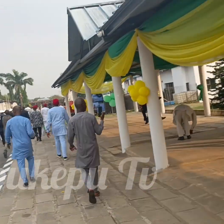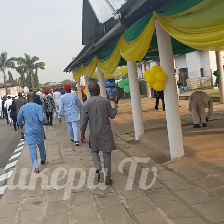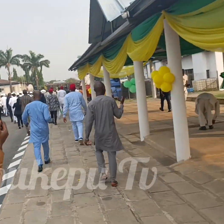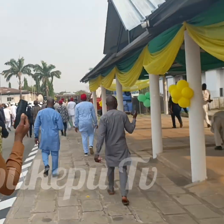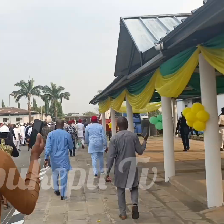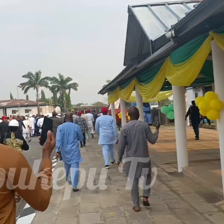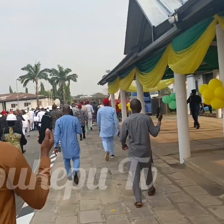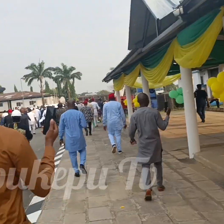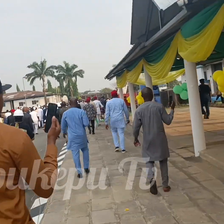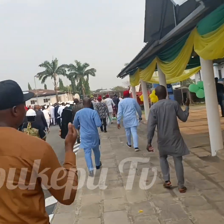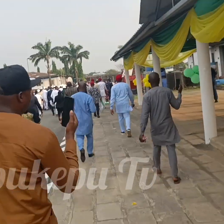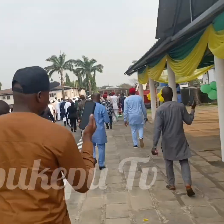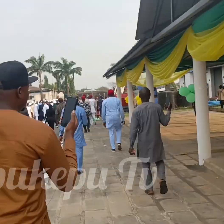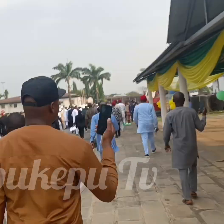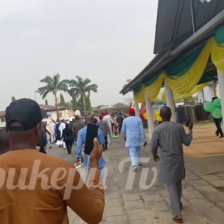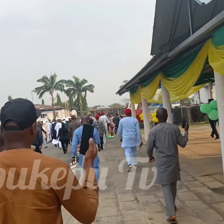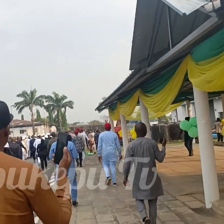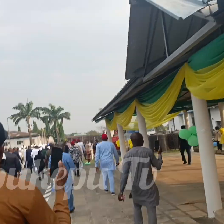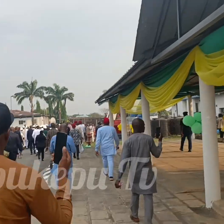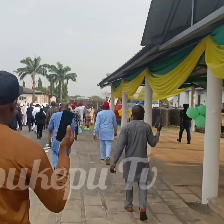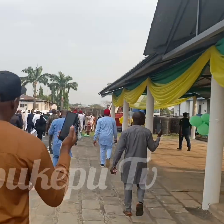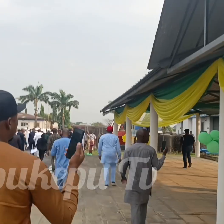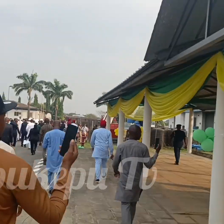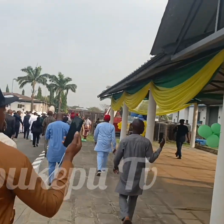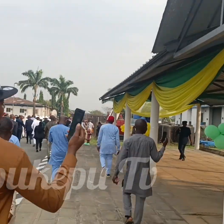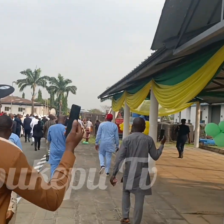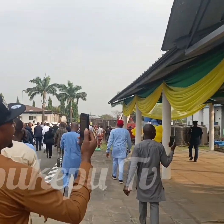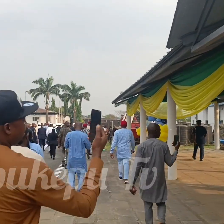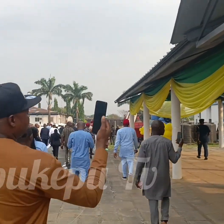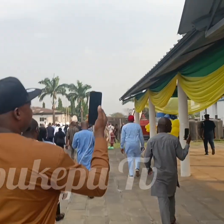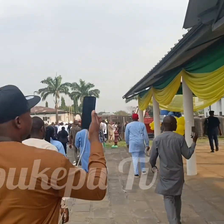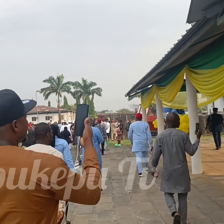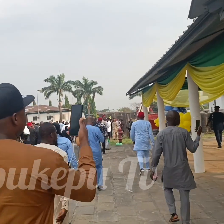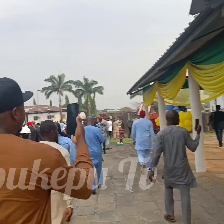so we are heading to see the operational effect.